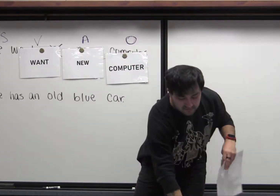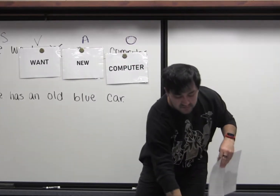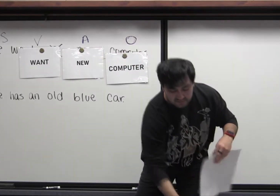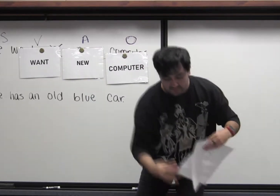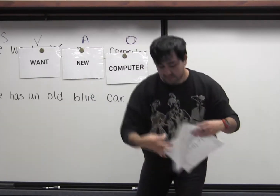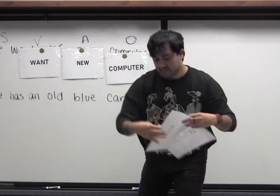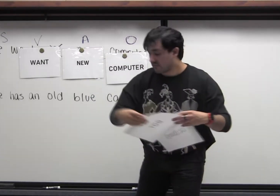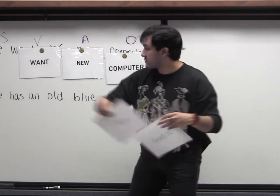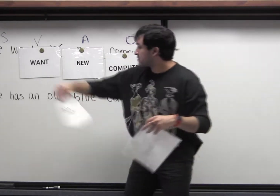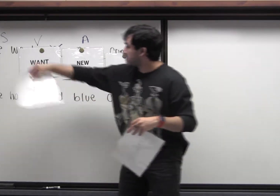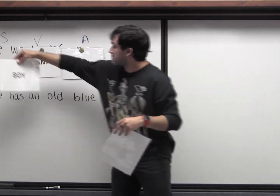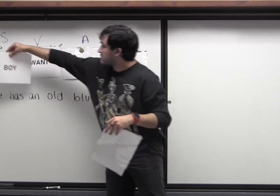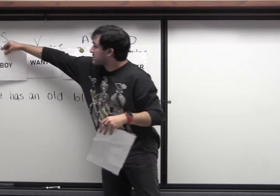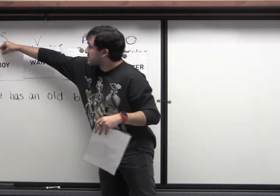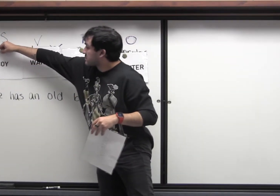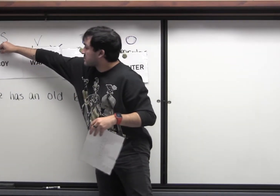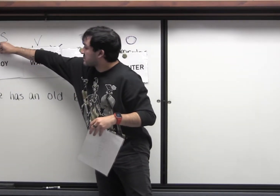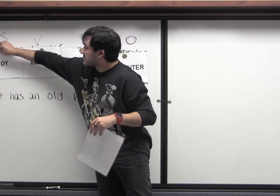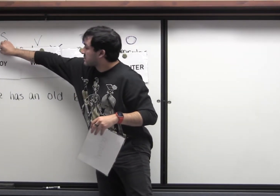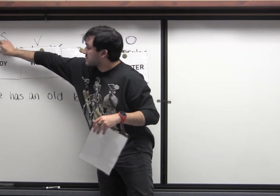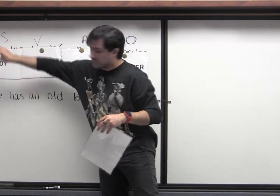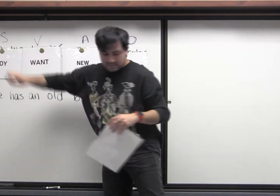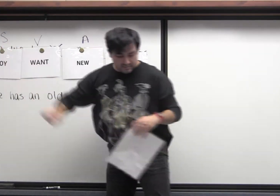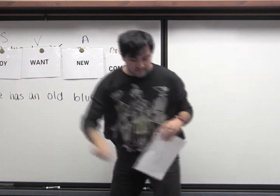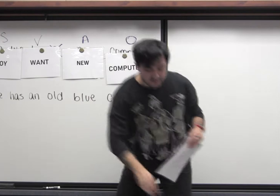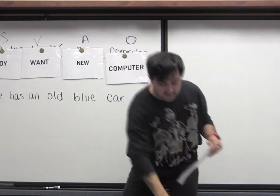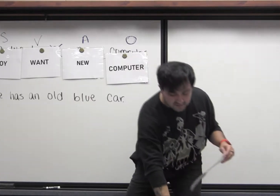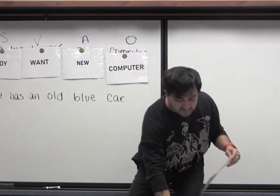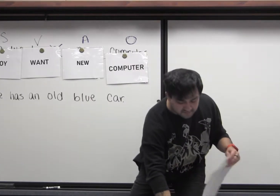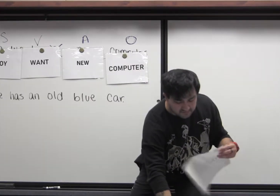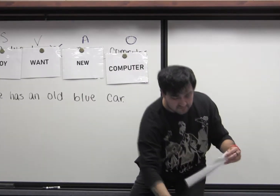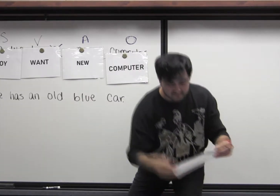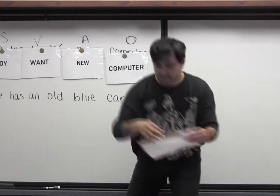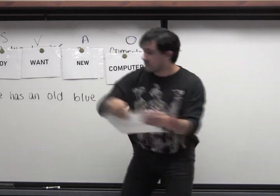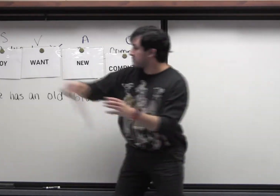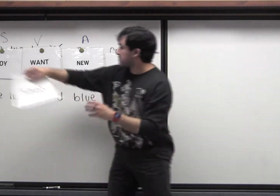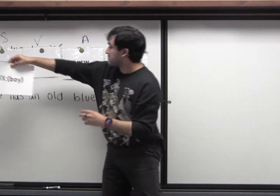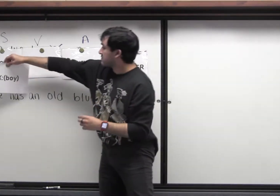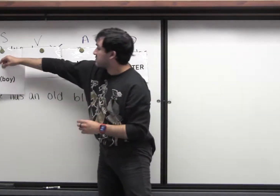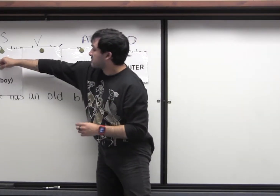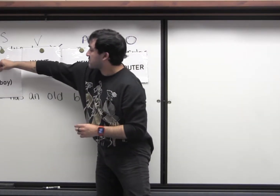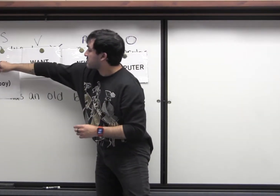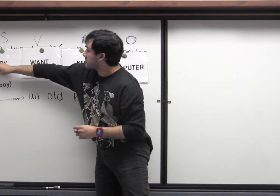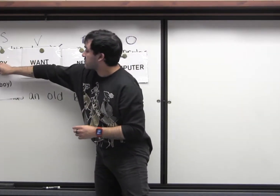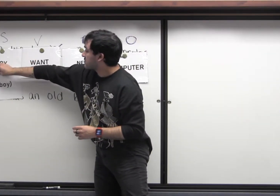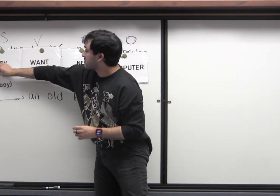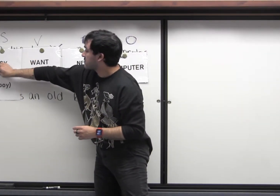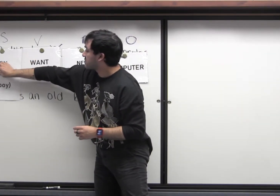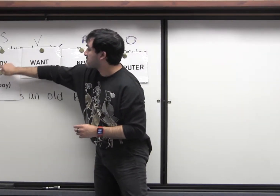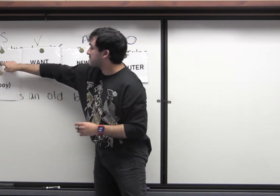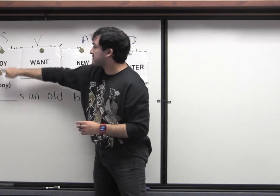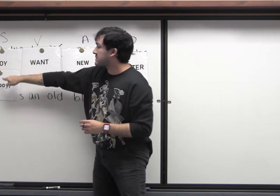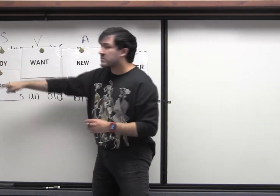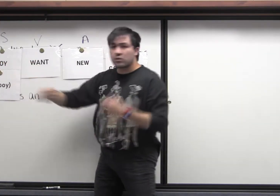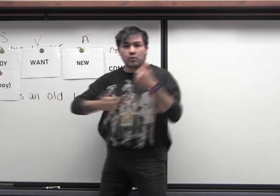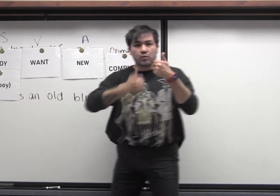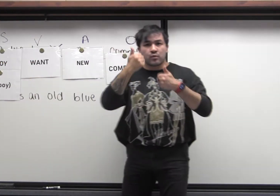boy, or are we using IX point boy? Let's go ahead and put both of them up so we can talk about this.